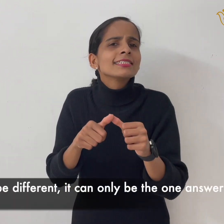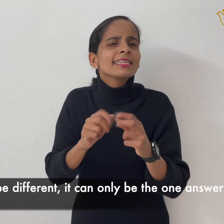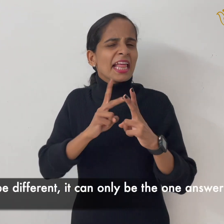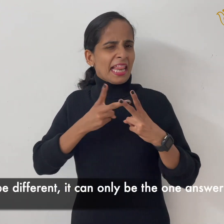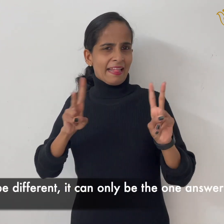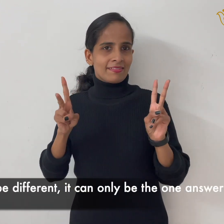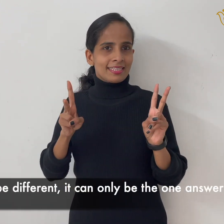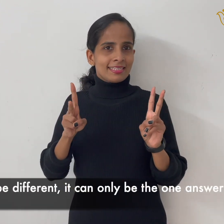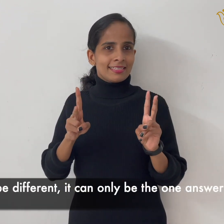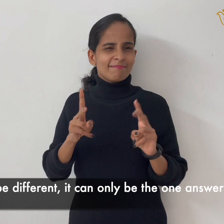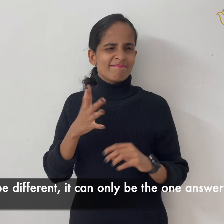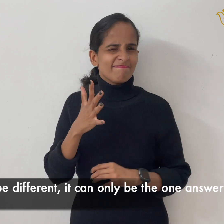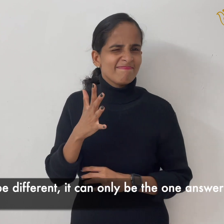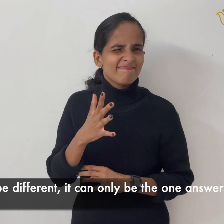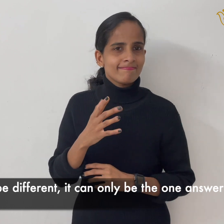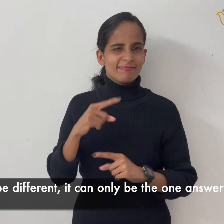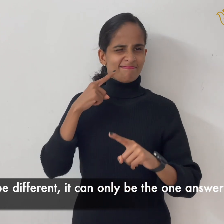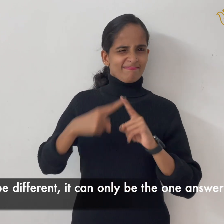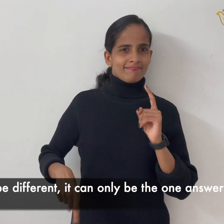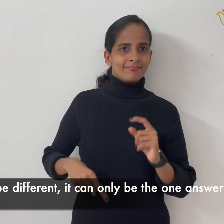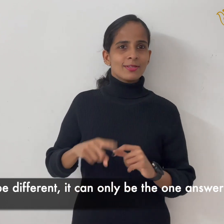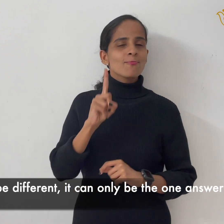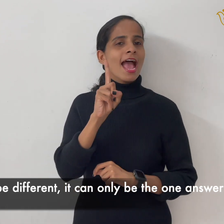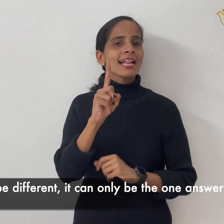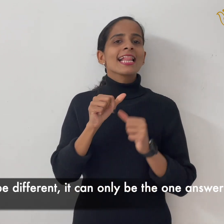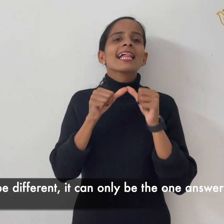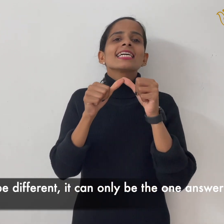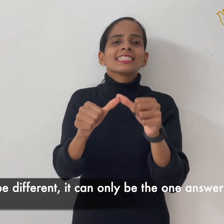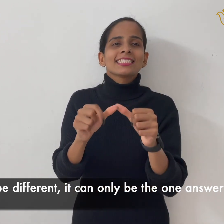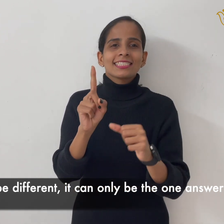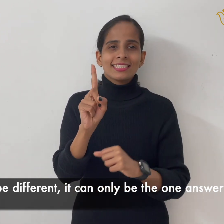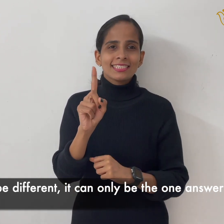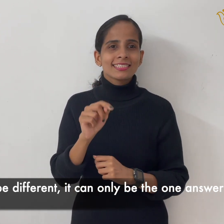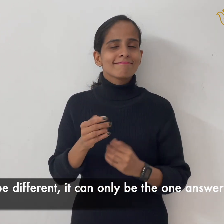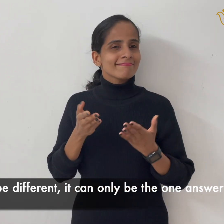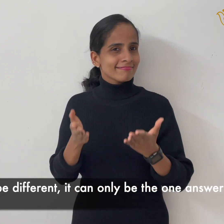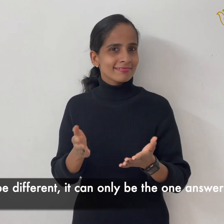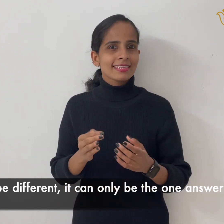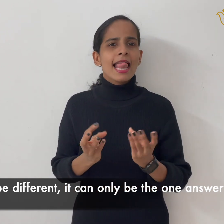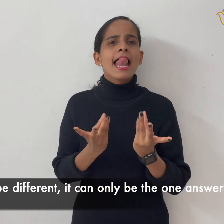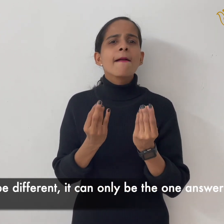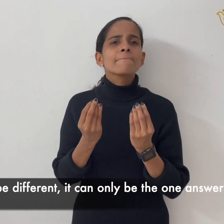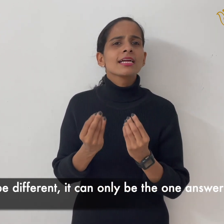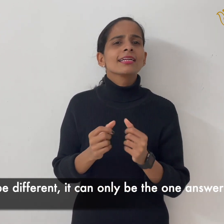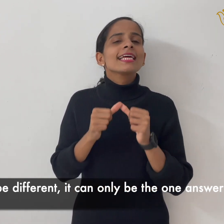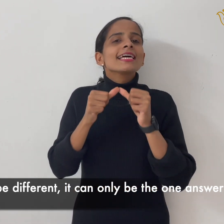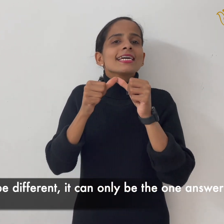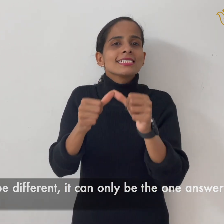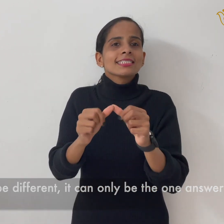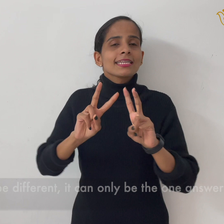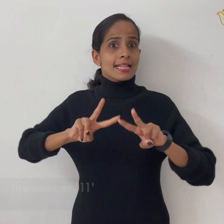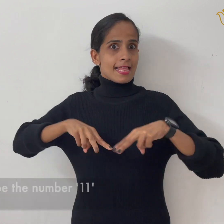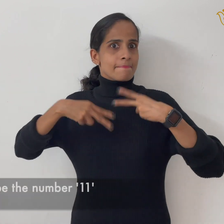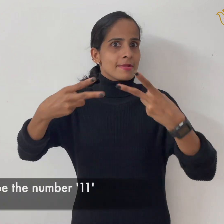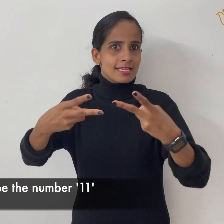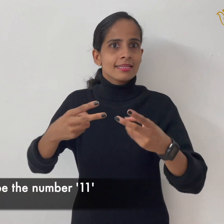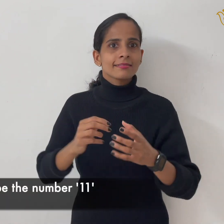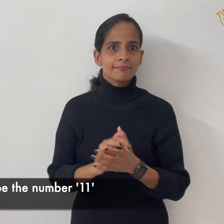The answer cannot be different. It can only be the one answer. The response can